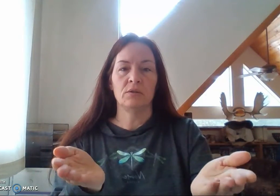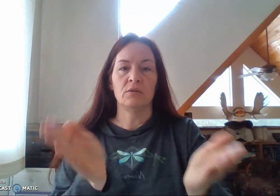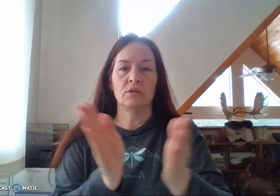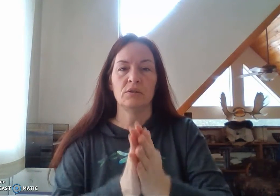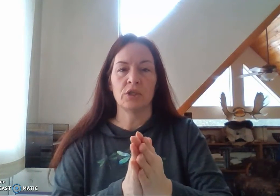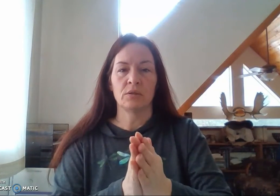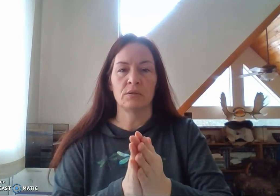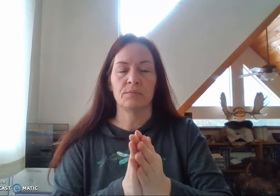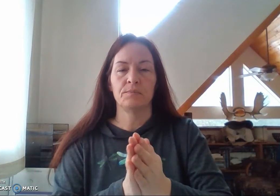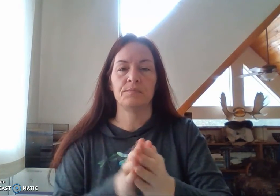Jungle, jungle.